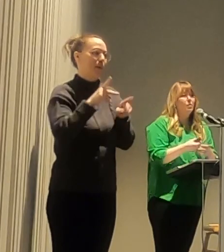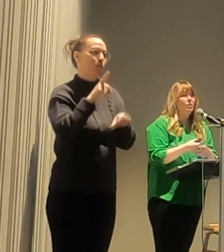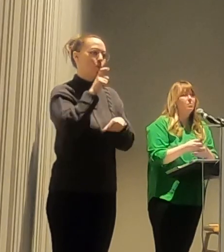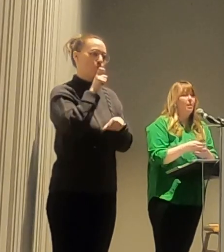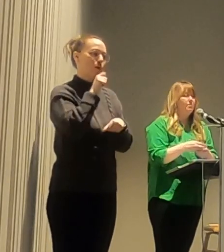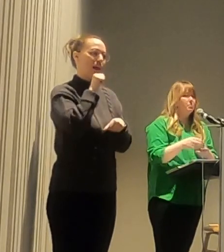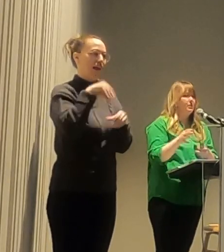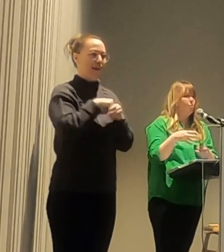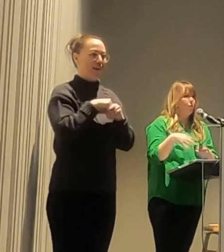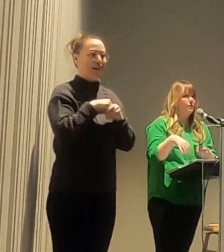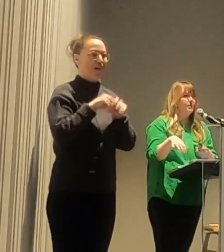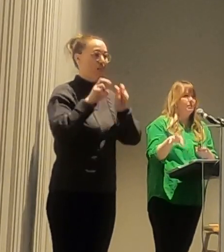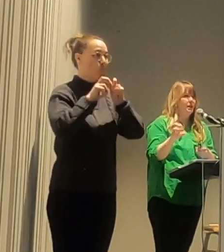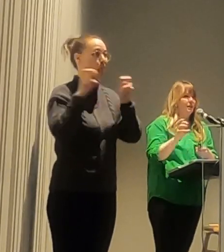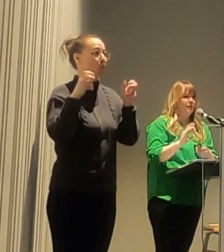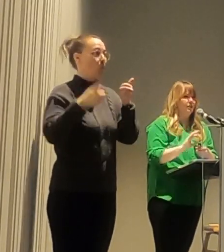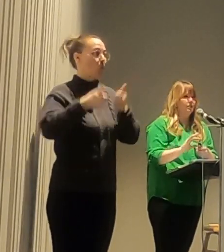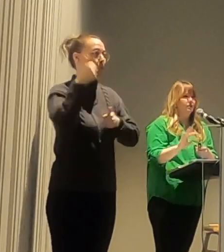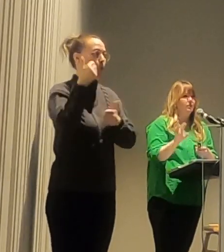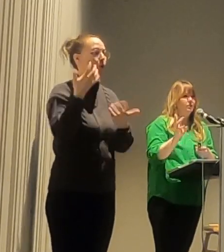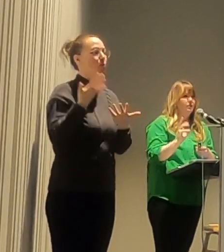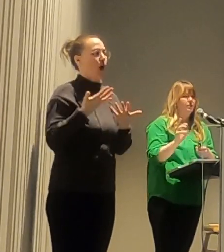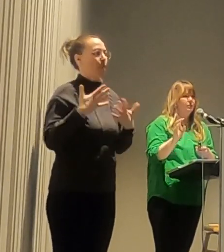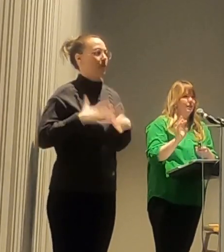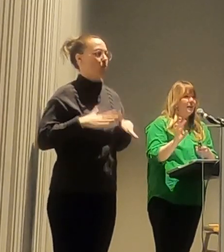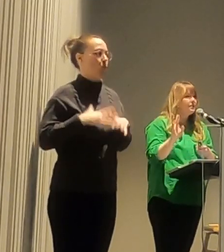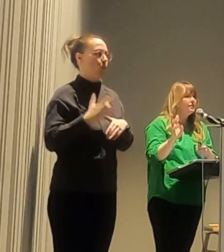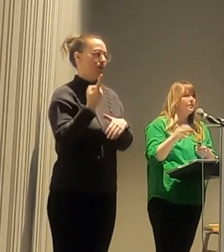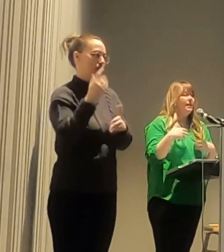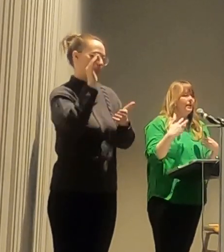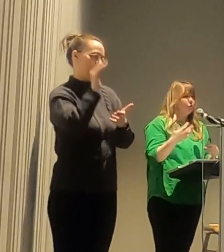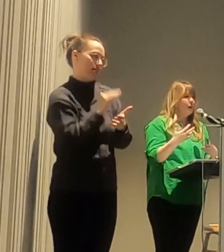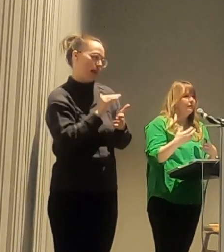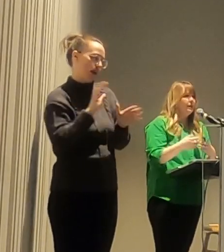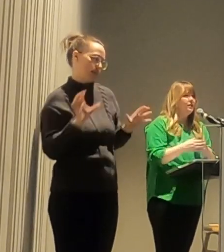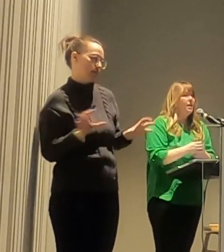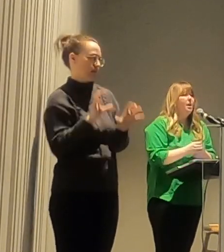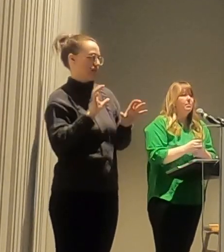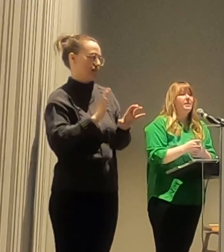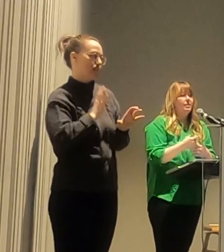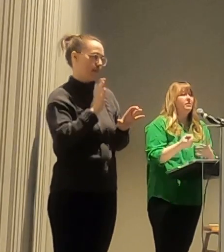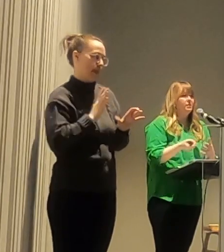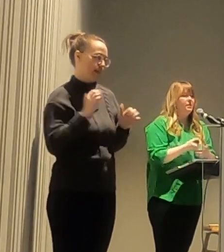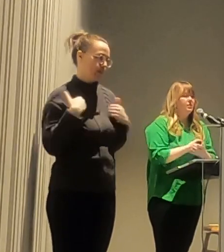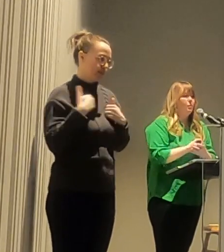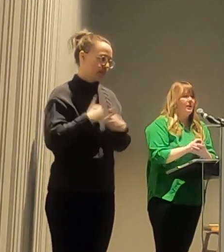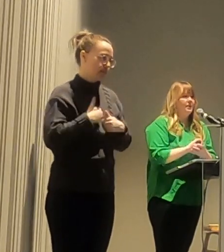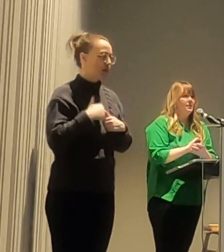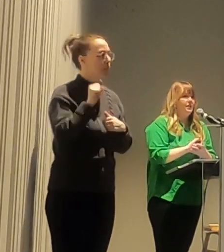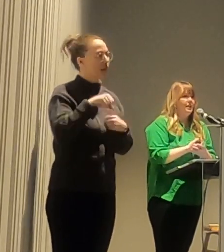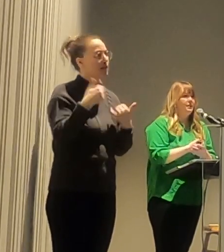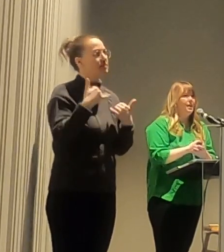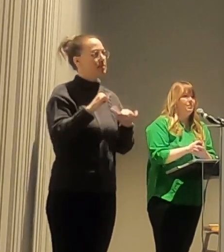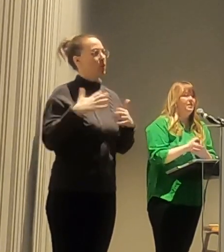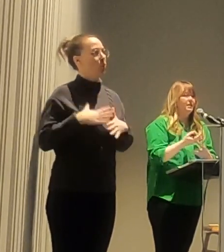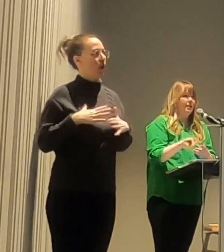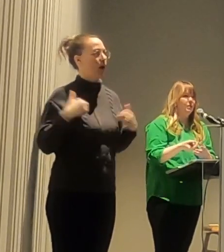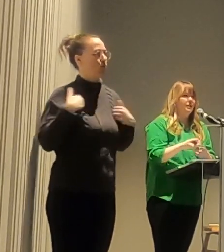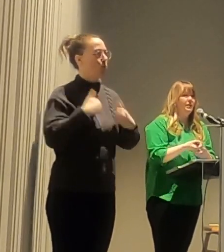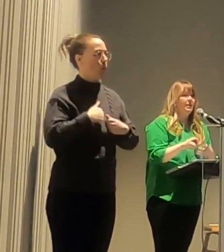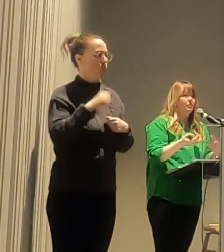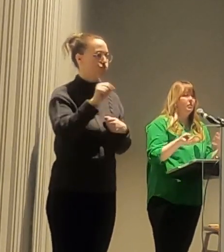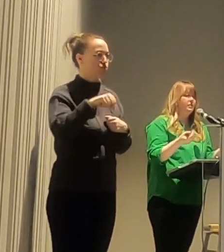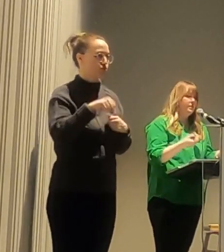who, were not in the court probably wore something a little, less extravagant, but they could still wear these things.